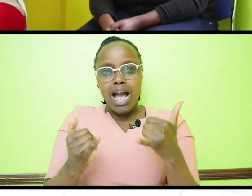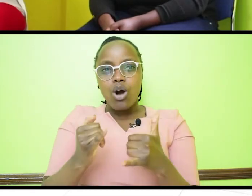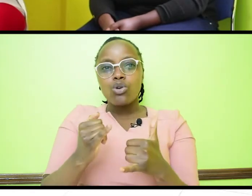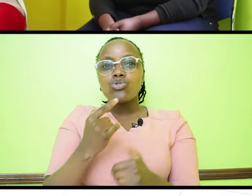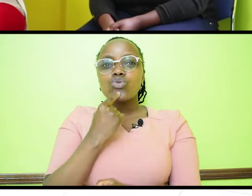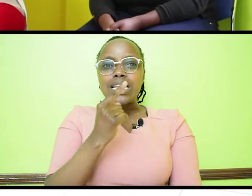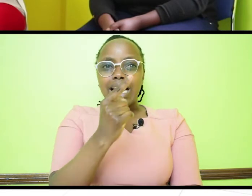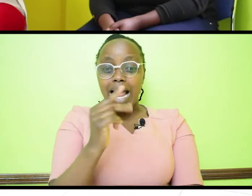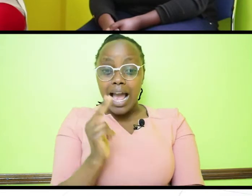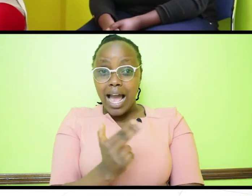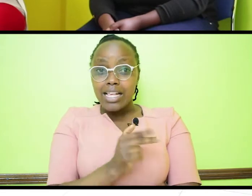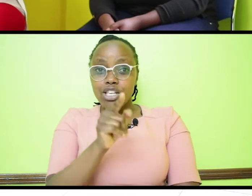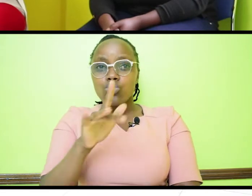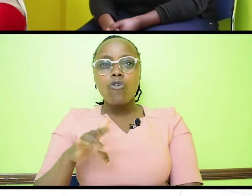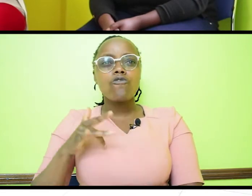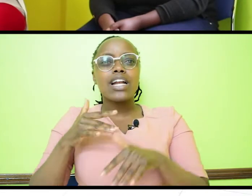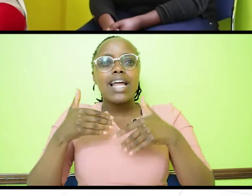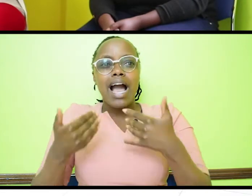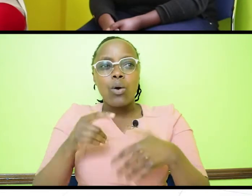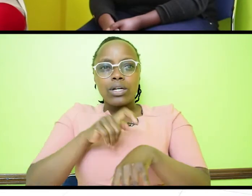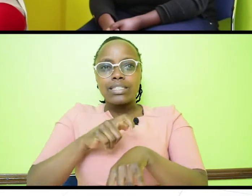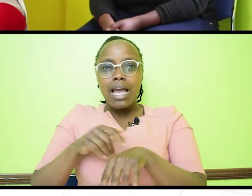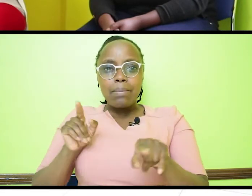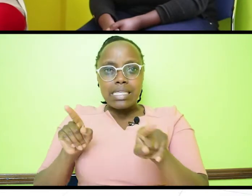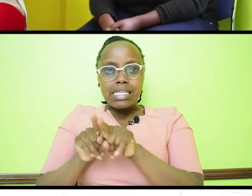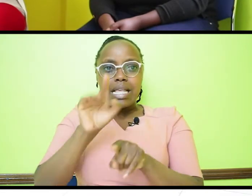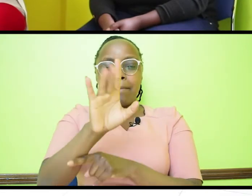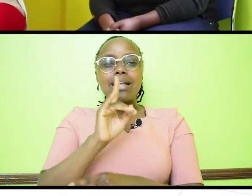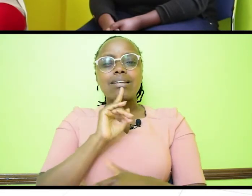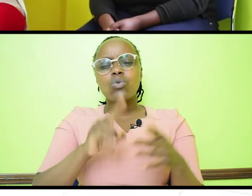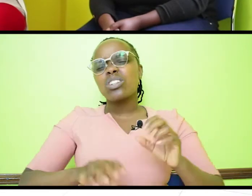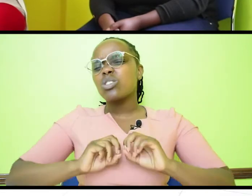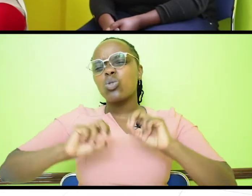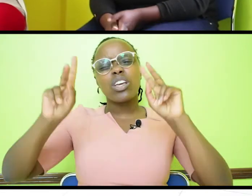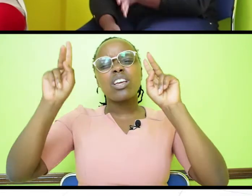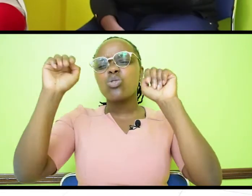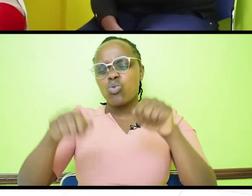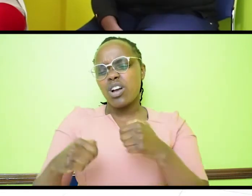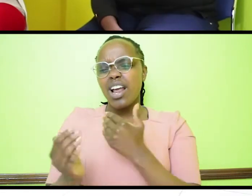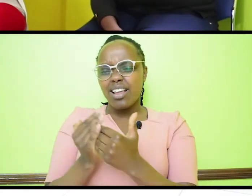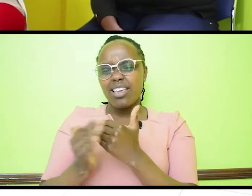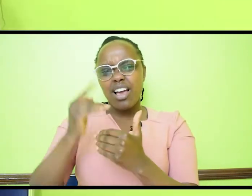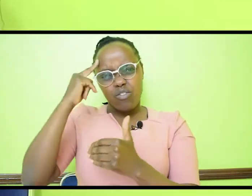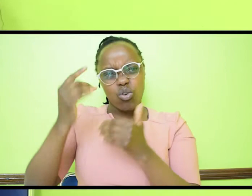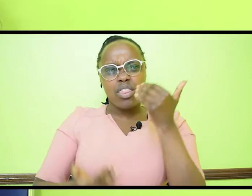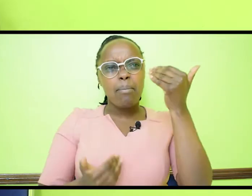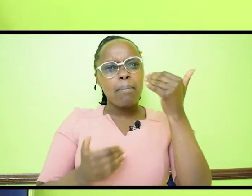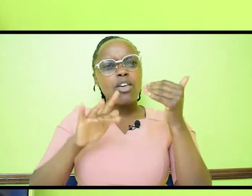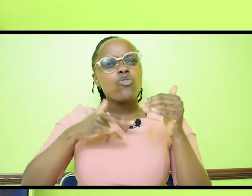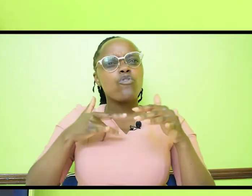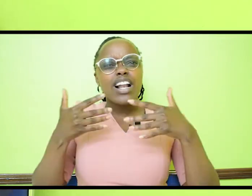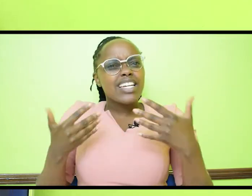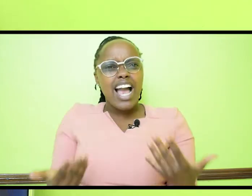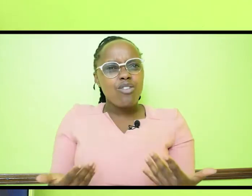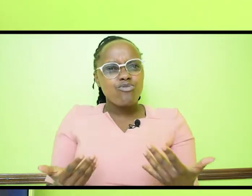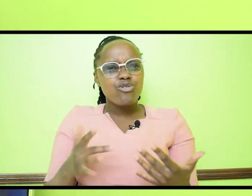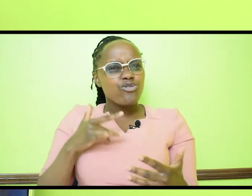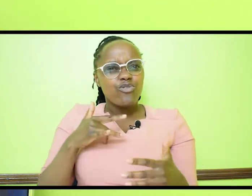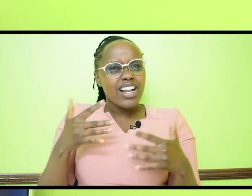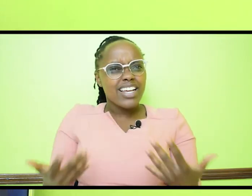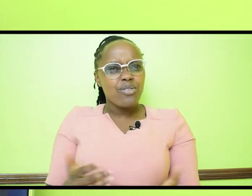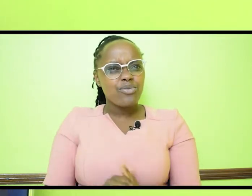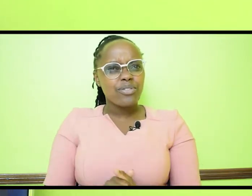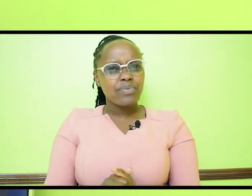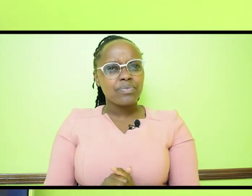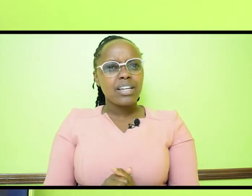happen. How did you feel when your sister Hellen told you, it's okay, let's take care of the baby? How did you